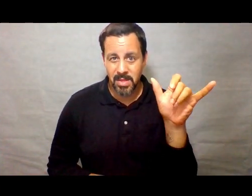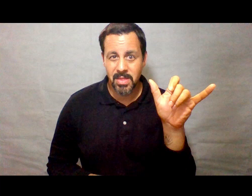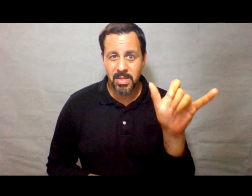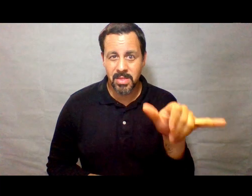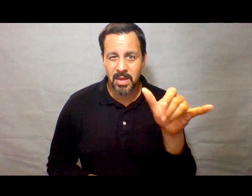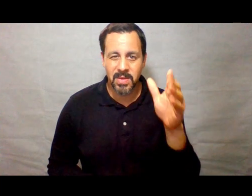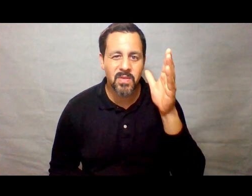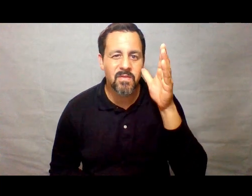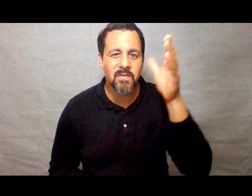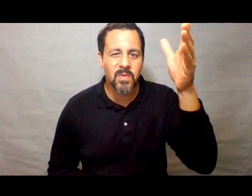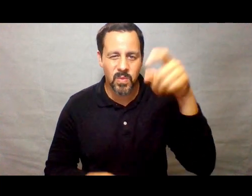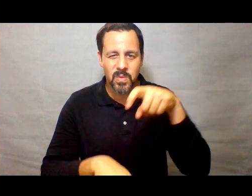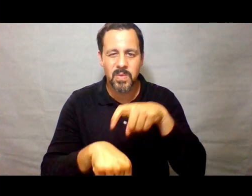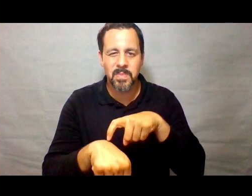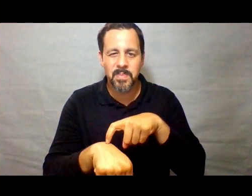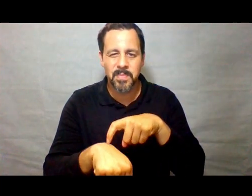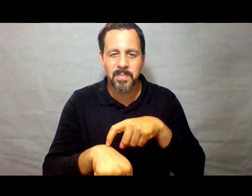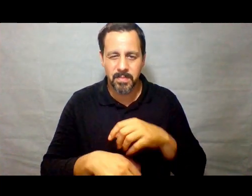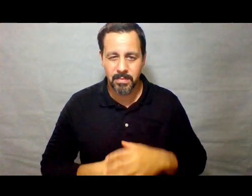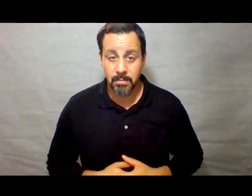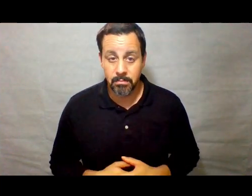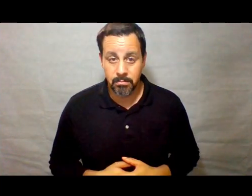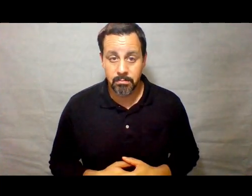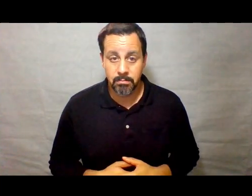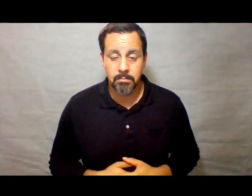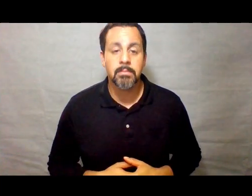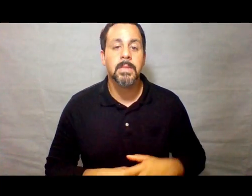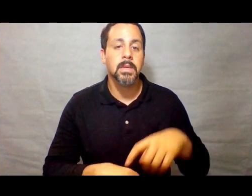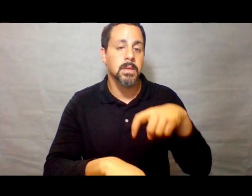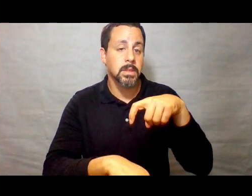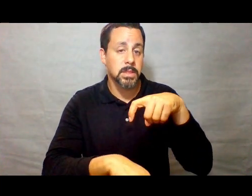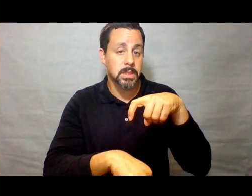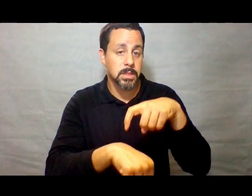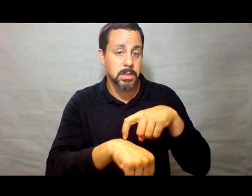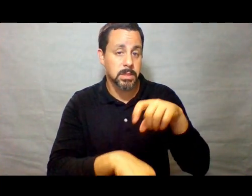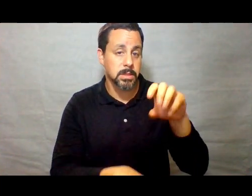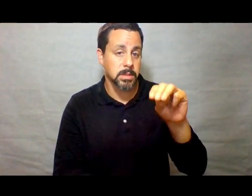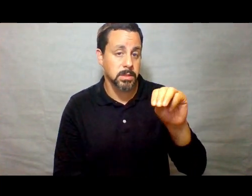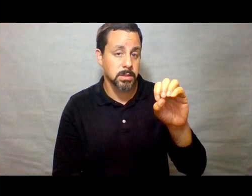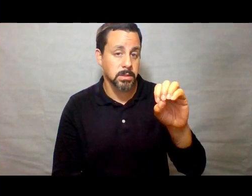it is indicated to be in the future tense, so future by.